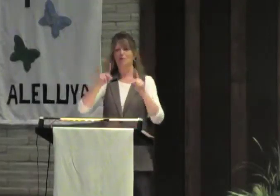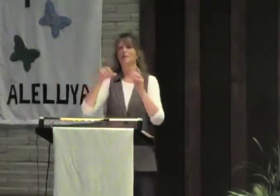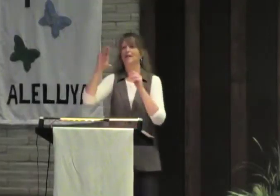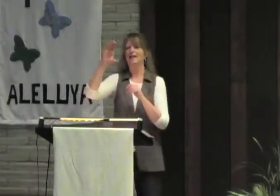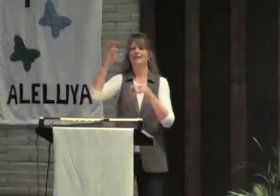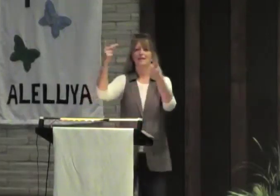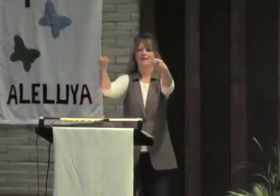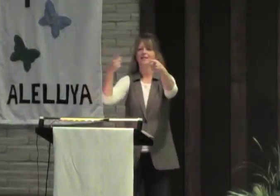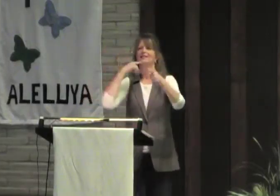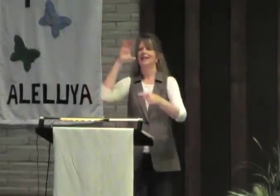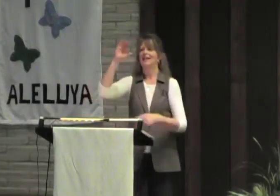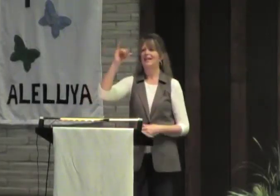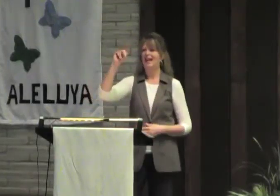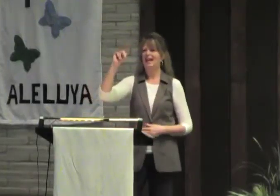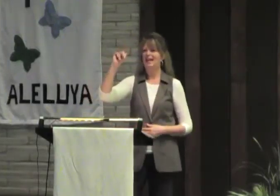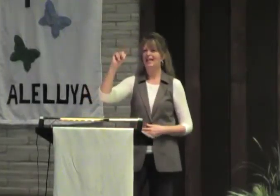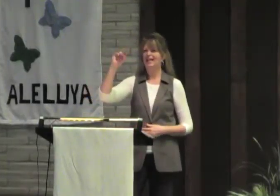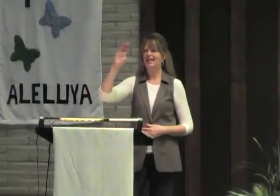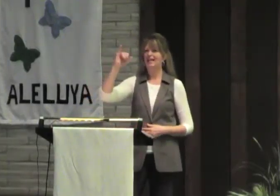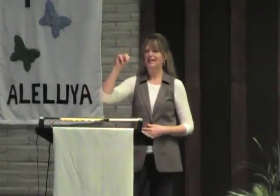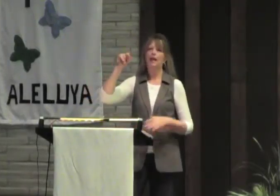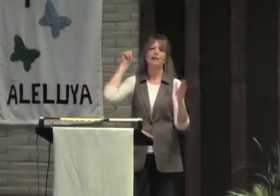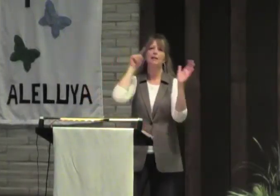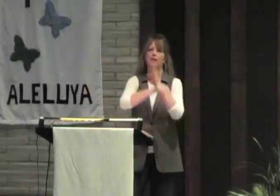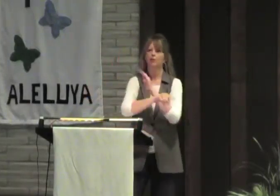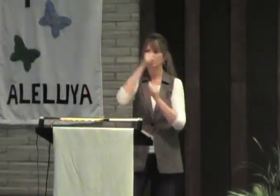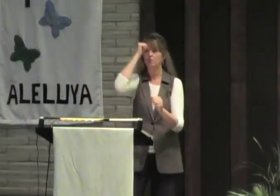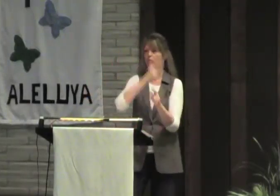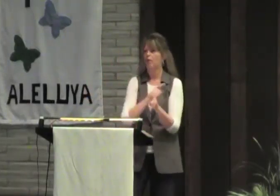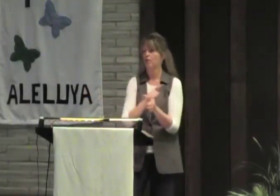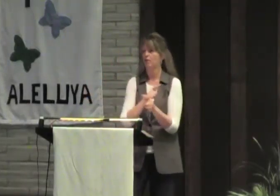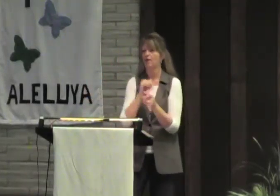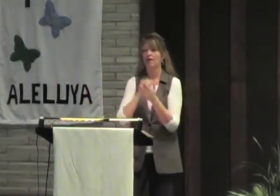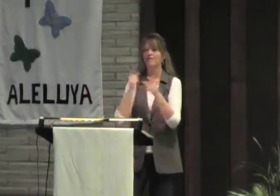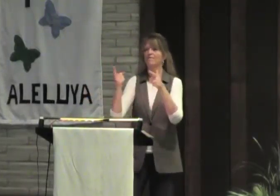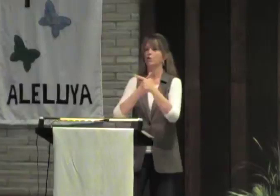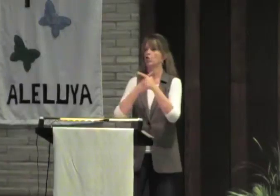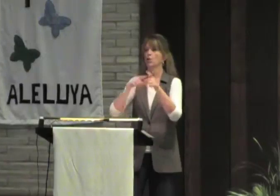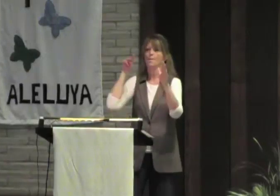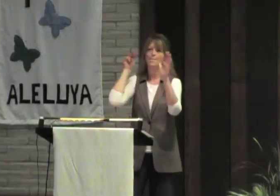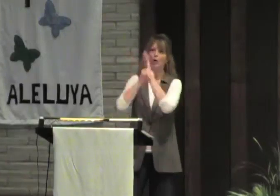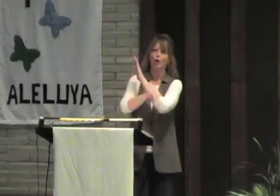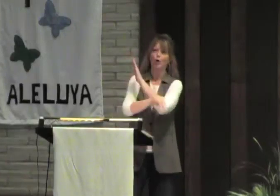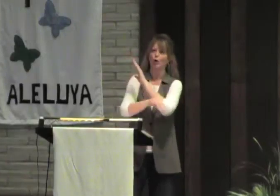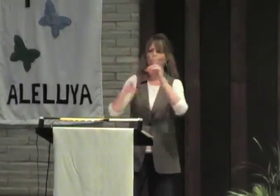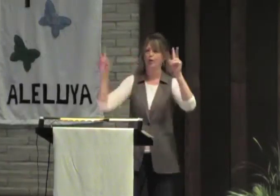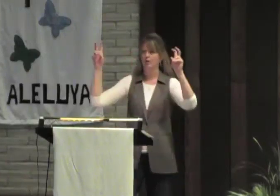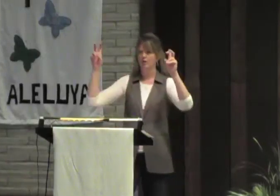The first person was Cain when he killed his brother. That was the first